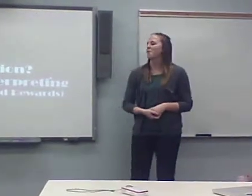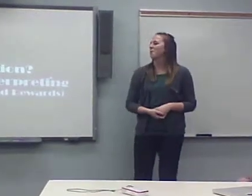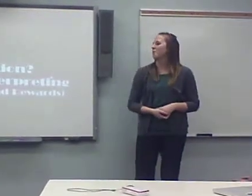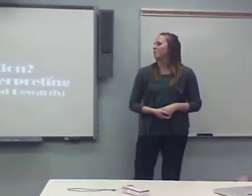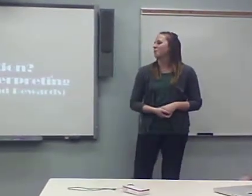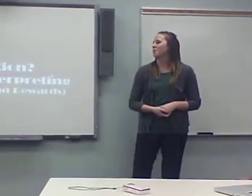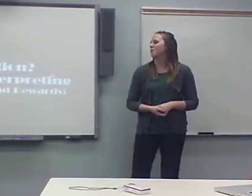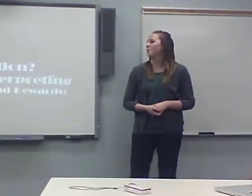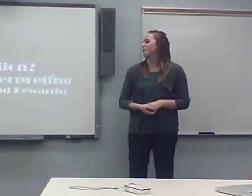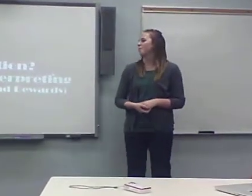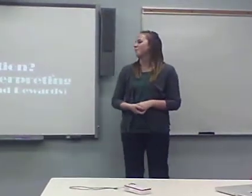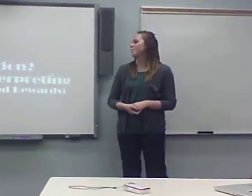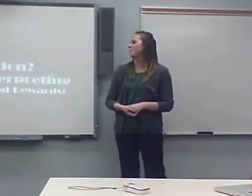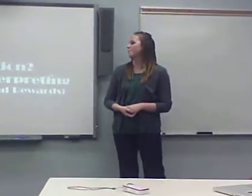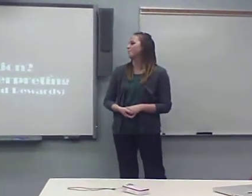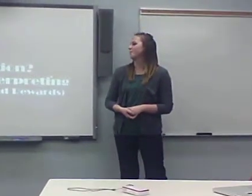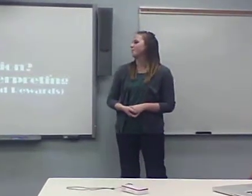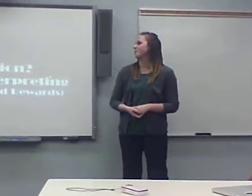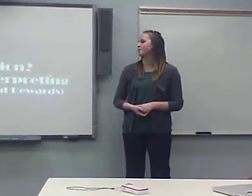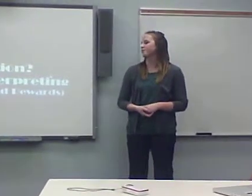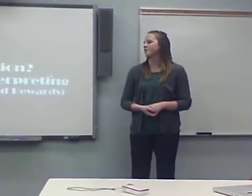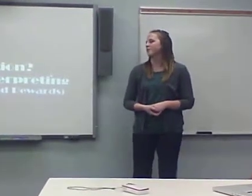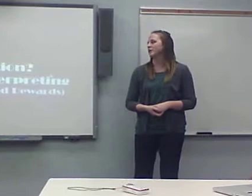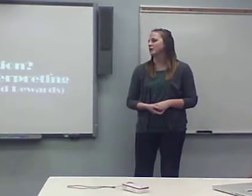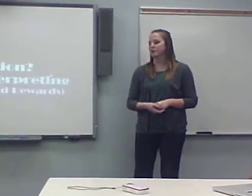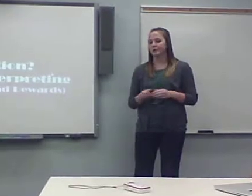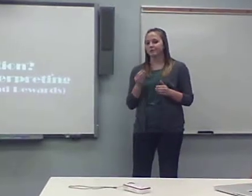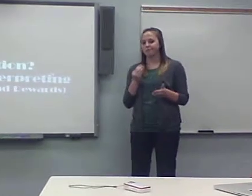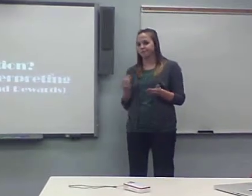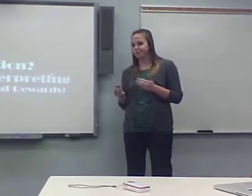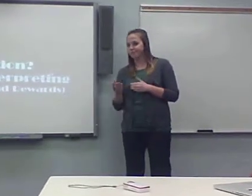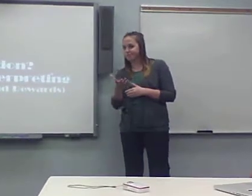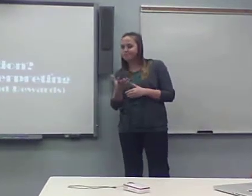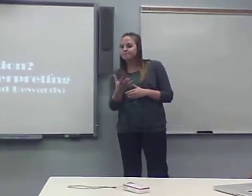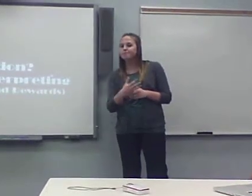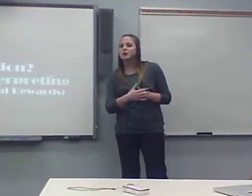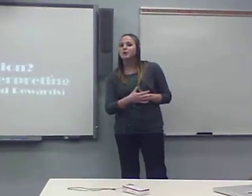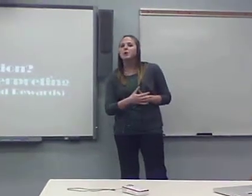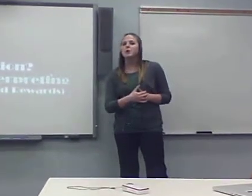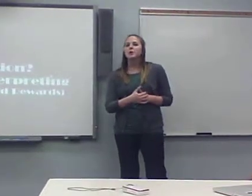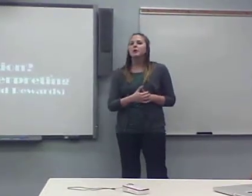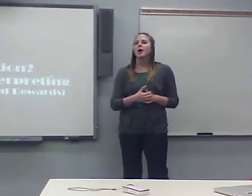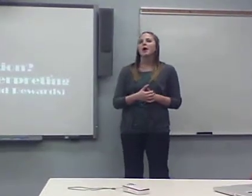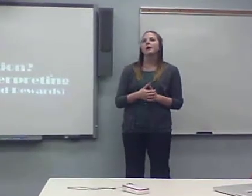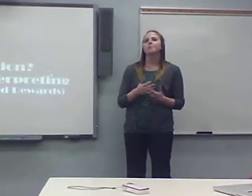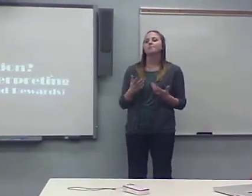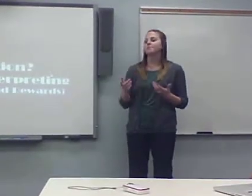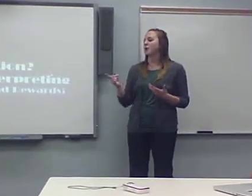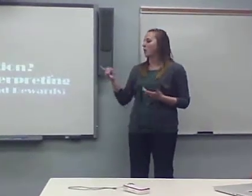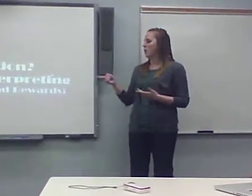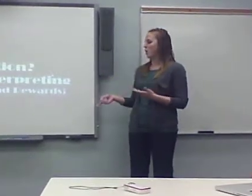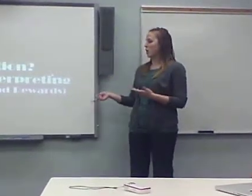One of the things that I want to just preface is that most of the resources that I have available are in Christian